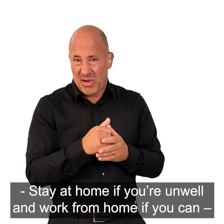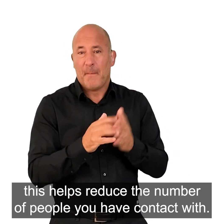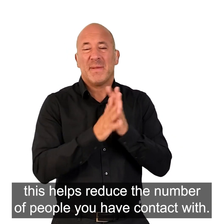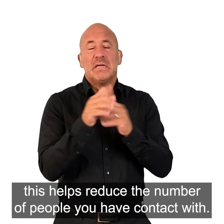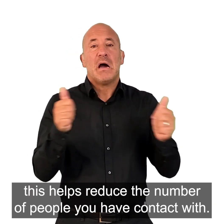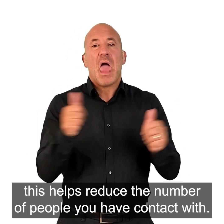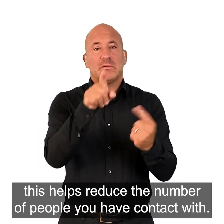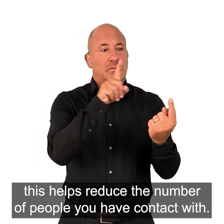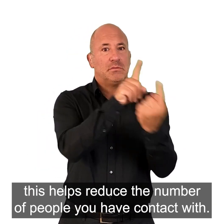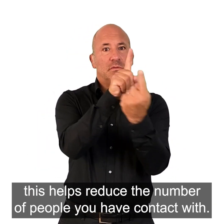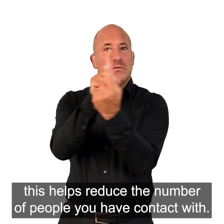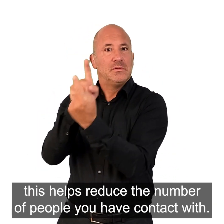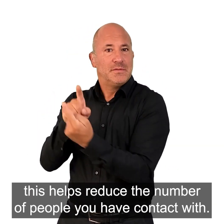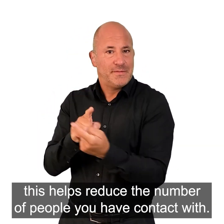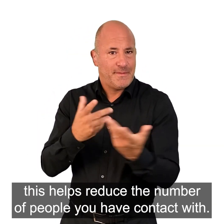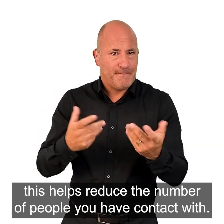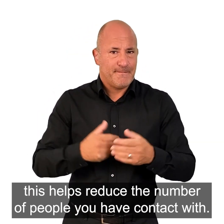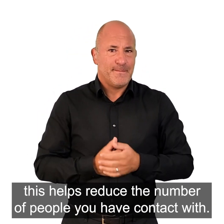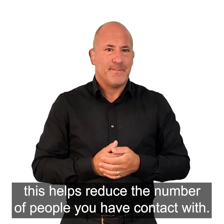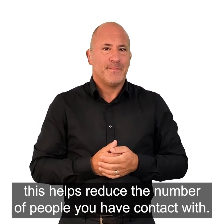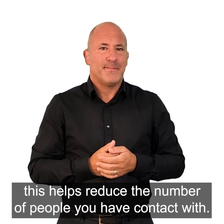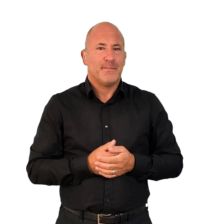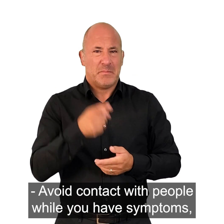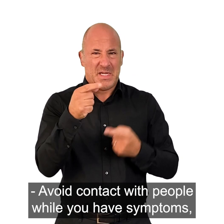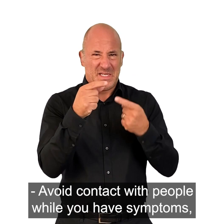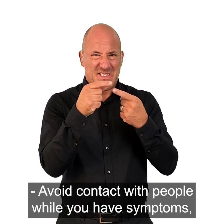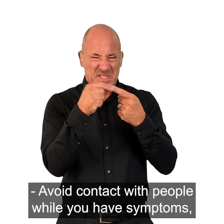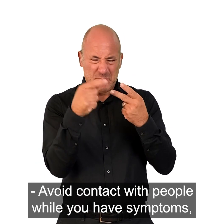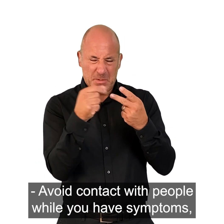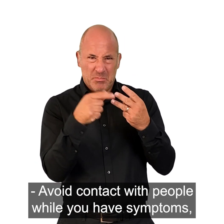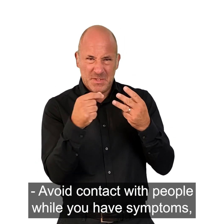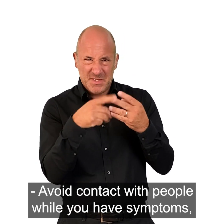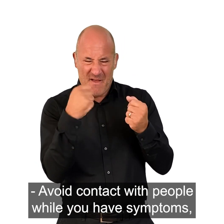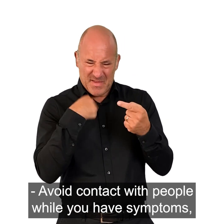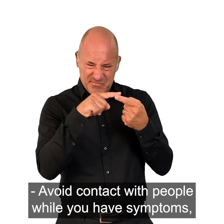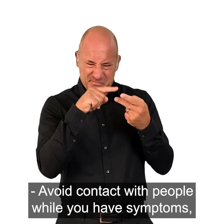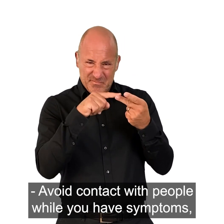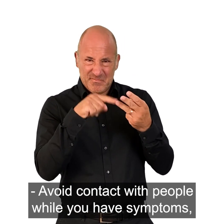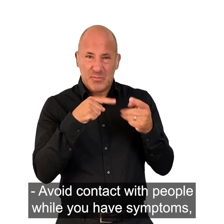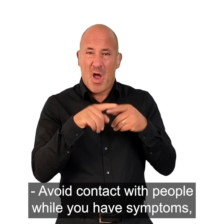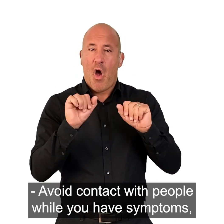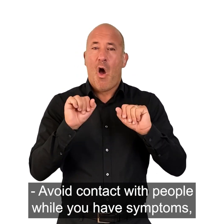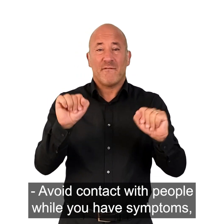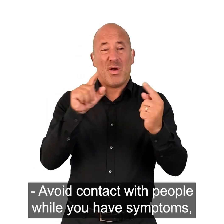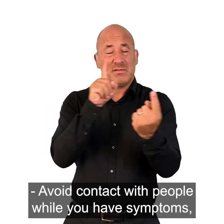This helps reduce the number of people you have contact with. Avoid contact with people while you have symptoms,